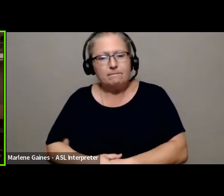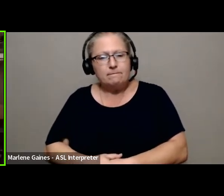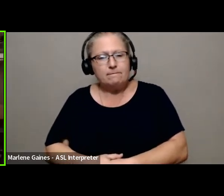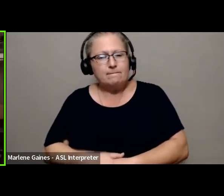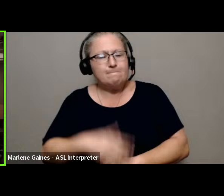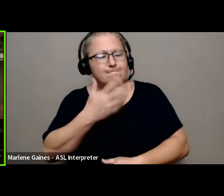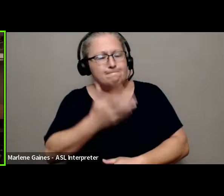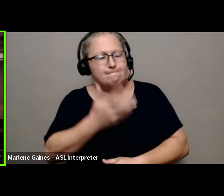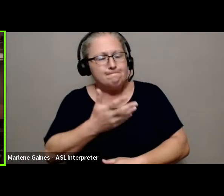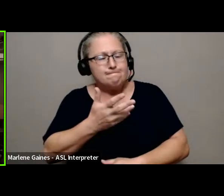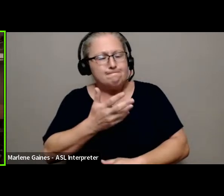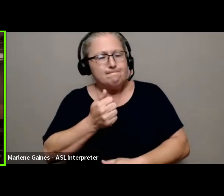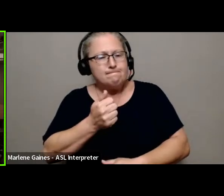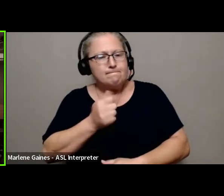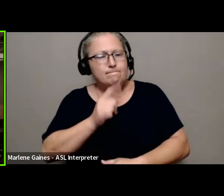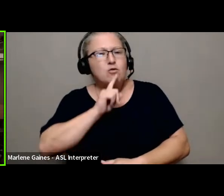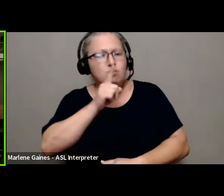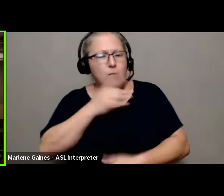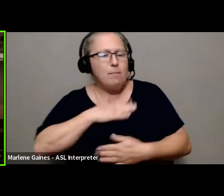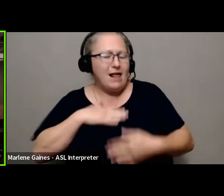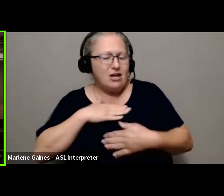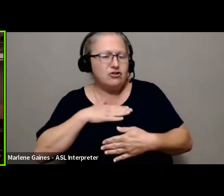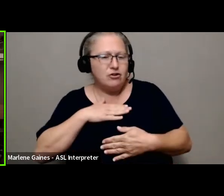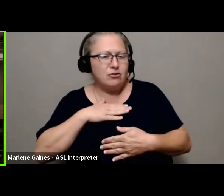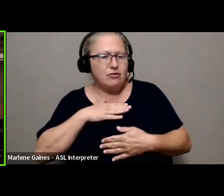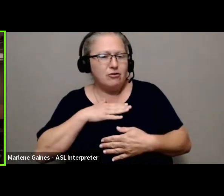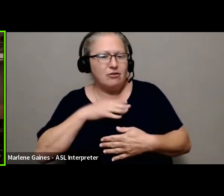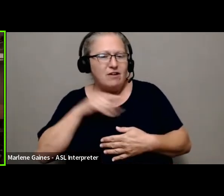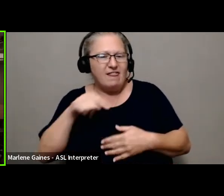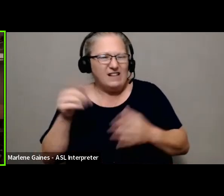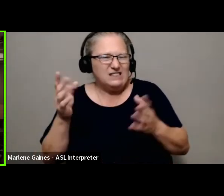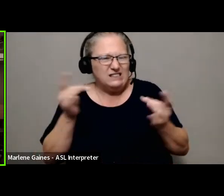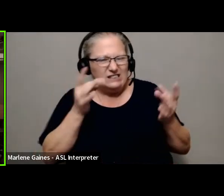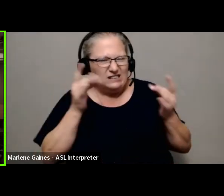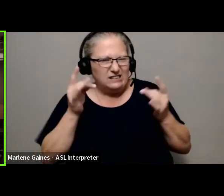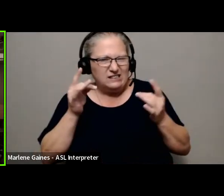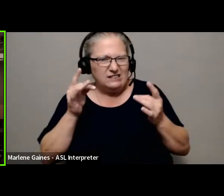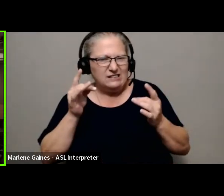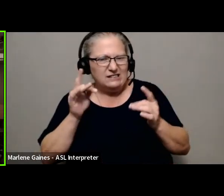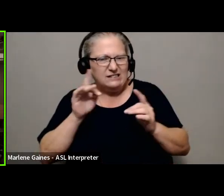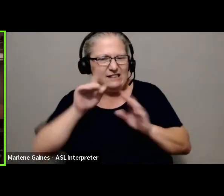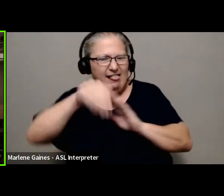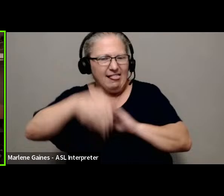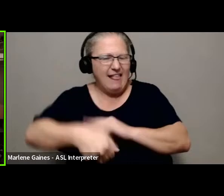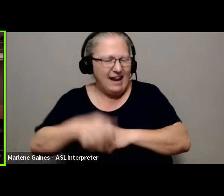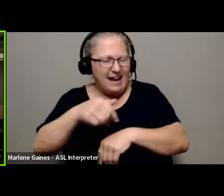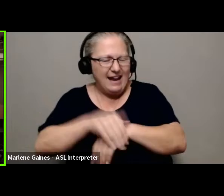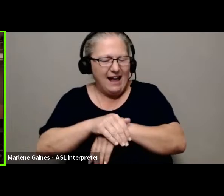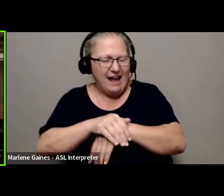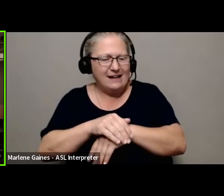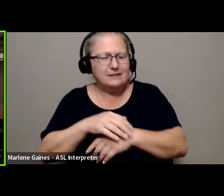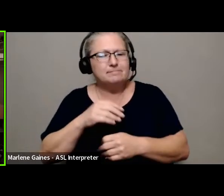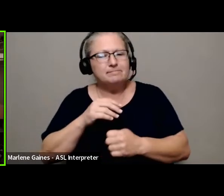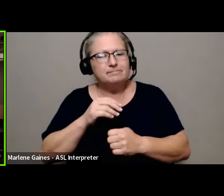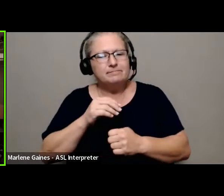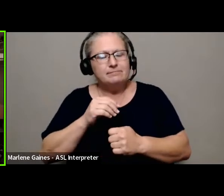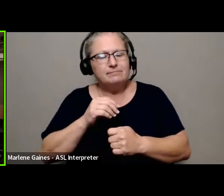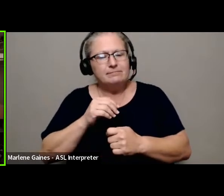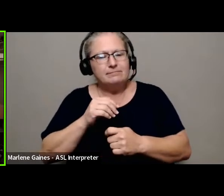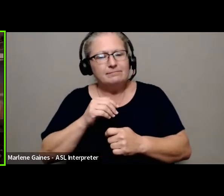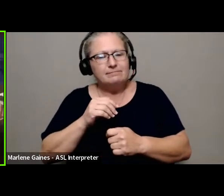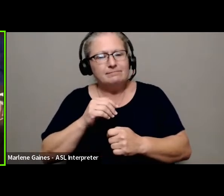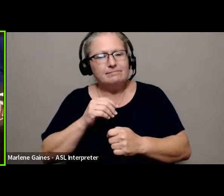It's a real pleasure to find this crunchy stuff real late at night. And